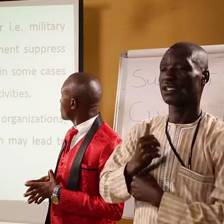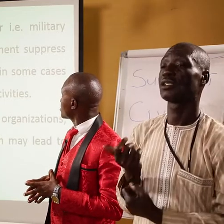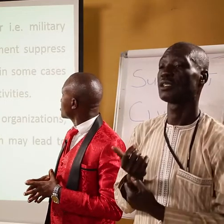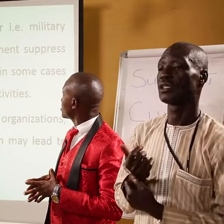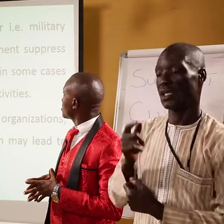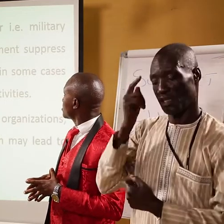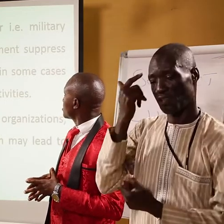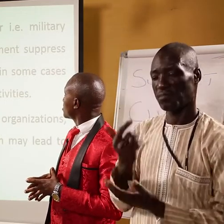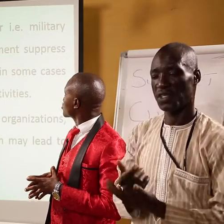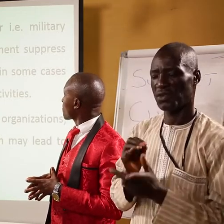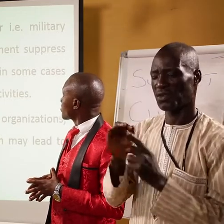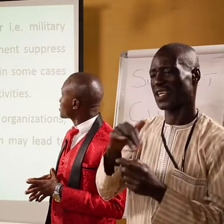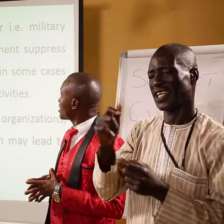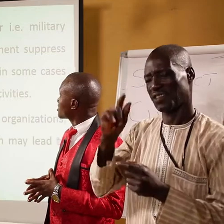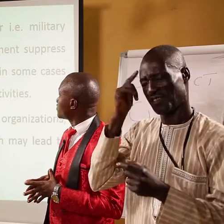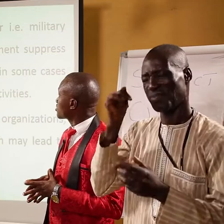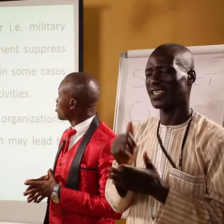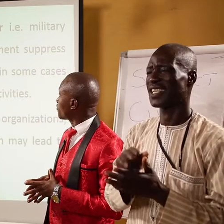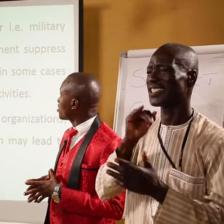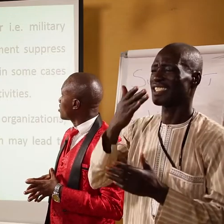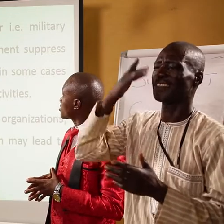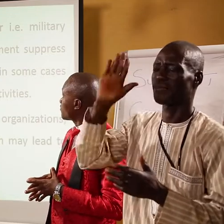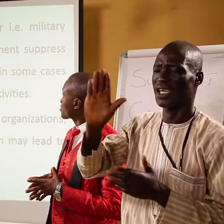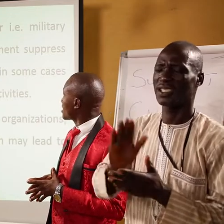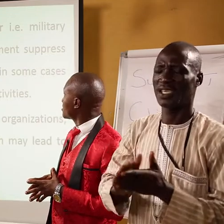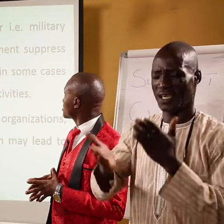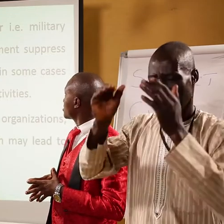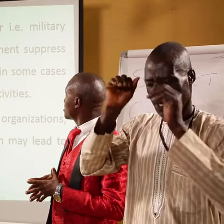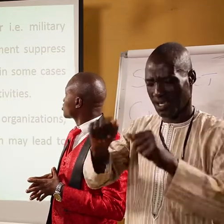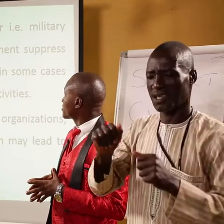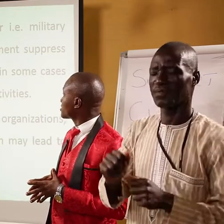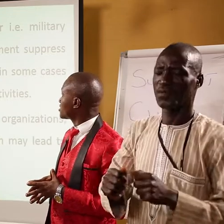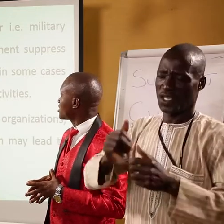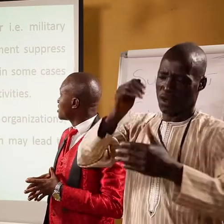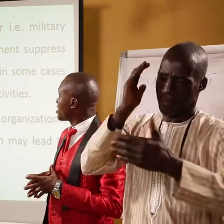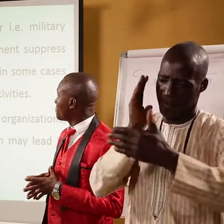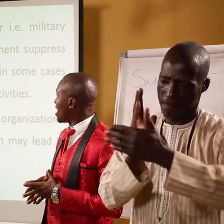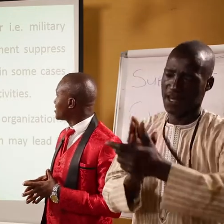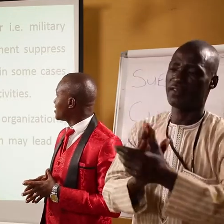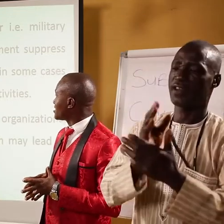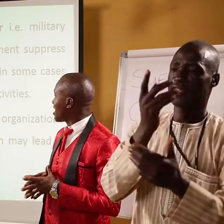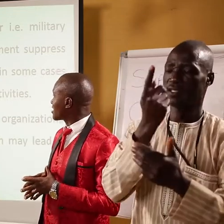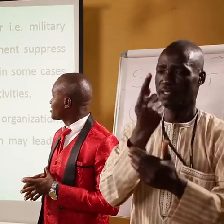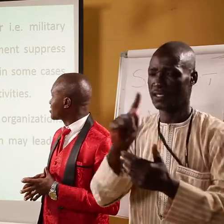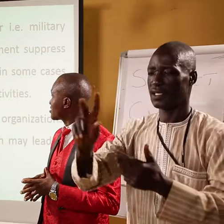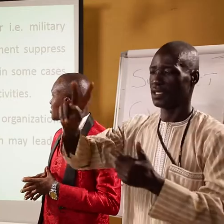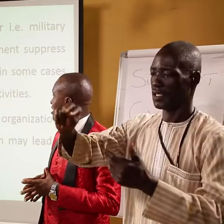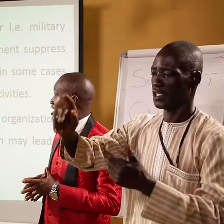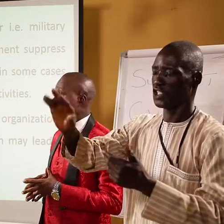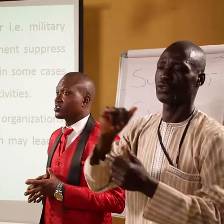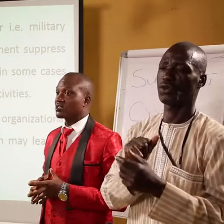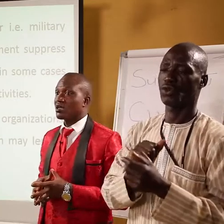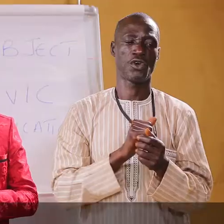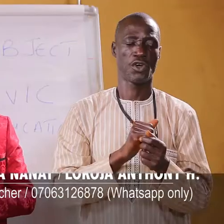in government, suppress the activities of civil societies. In some cases, they ban their existence